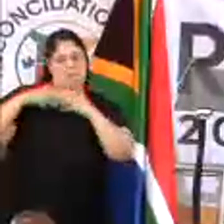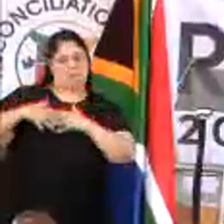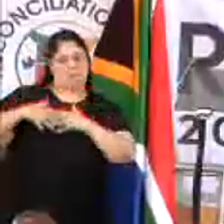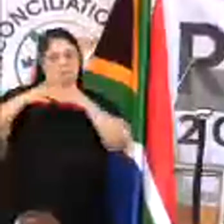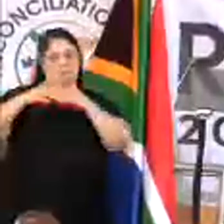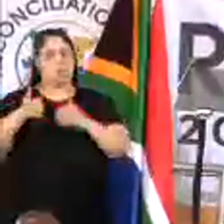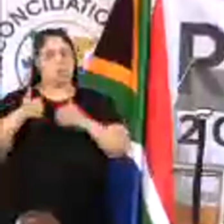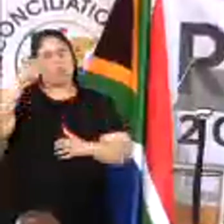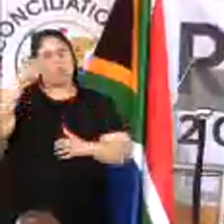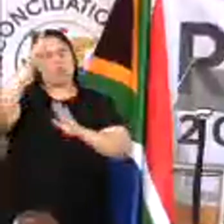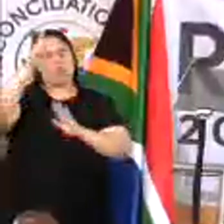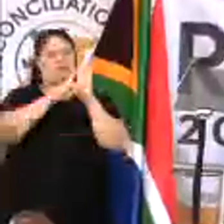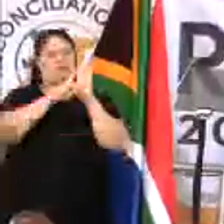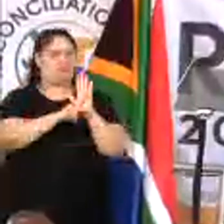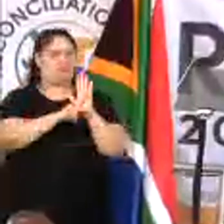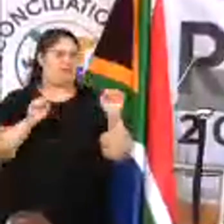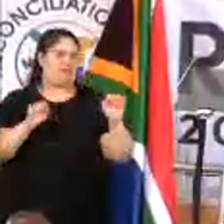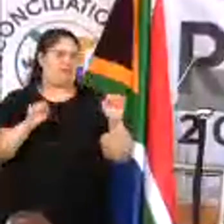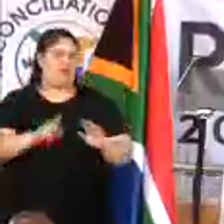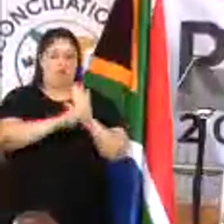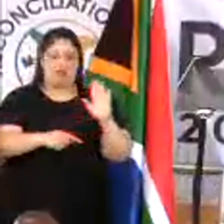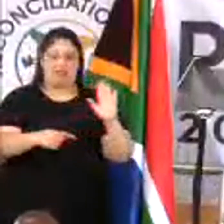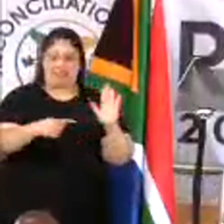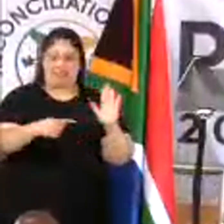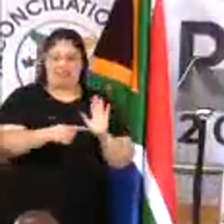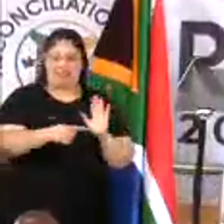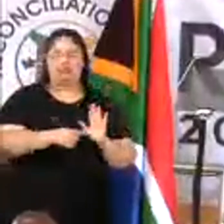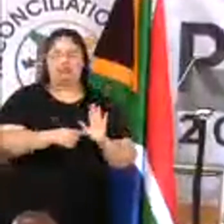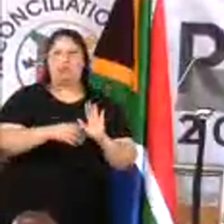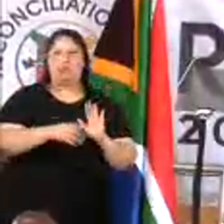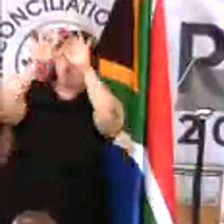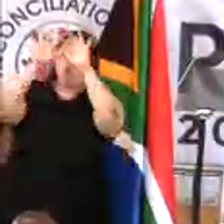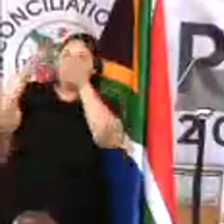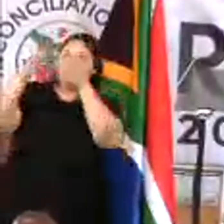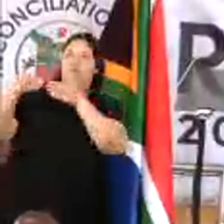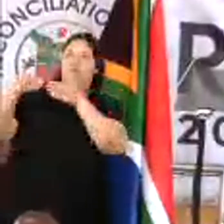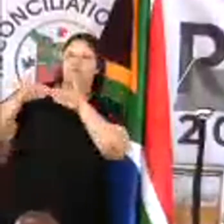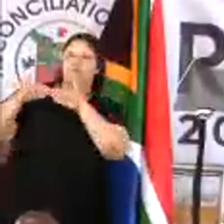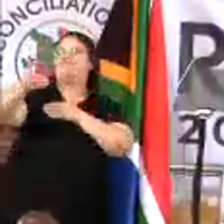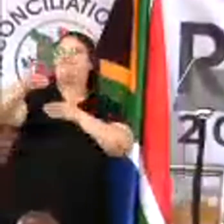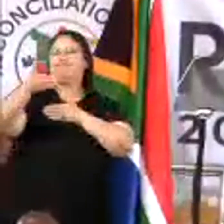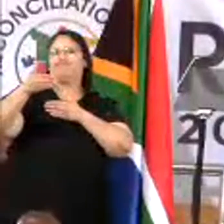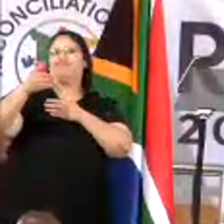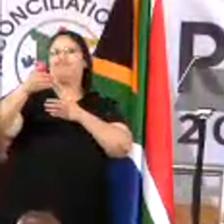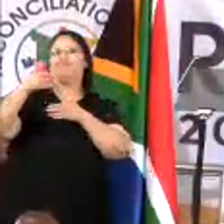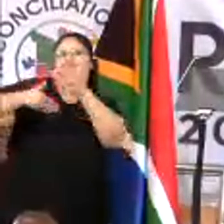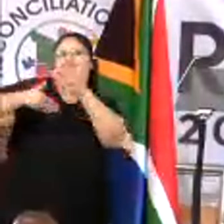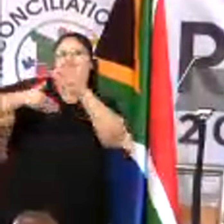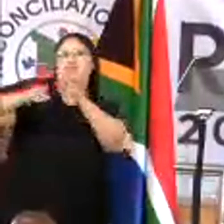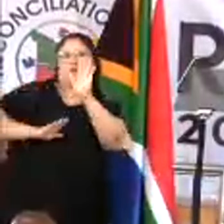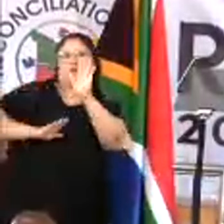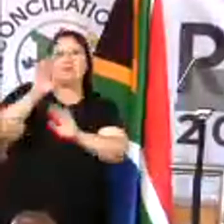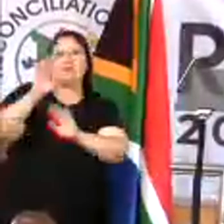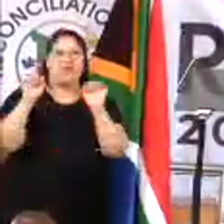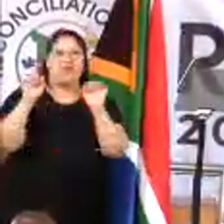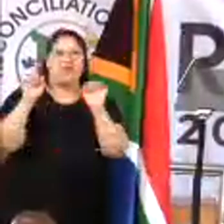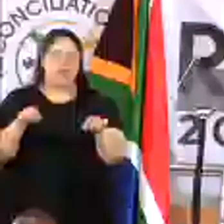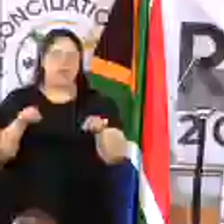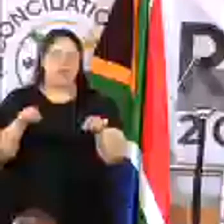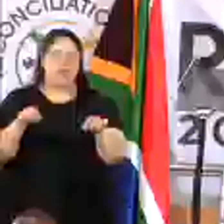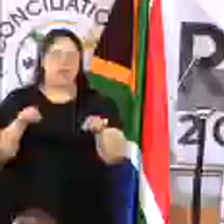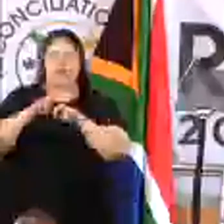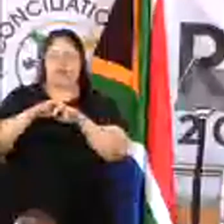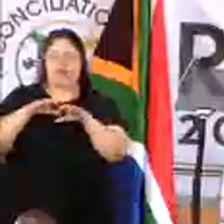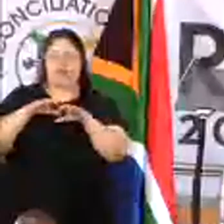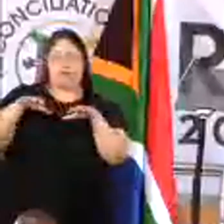good policies that will take the world forward in terms of progress that needs to be